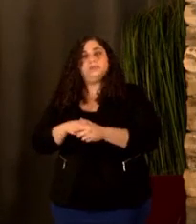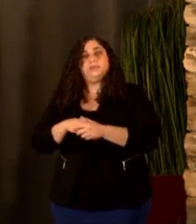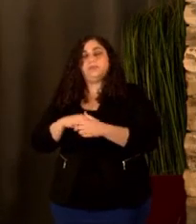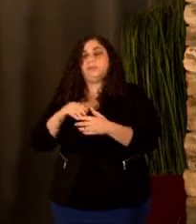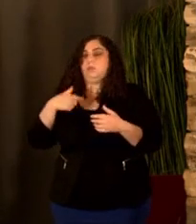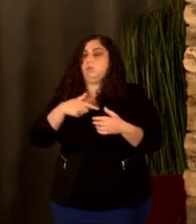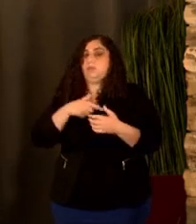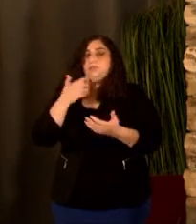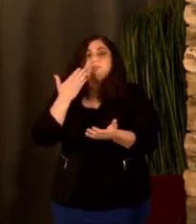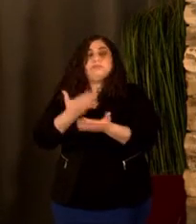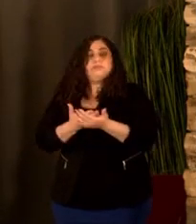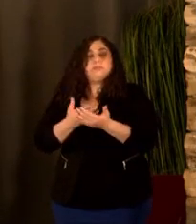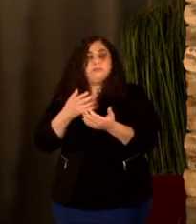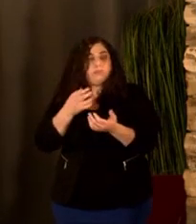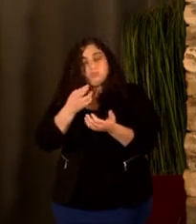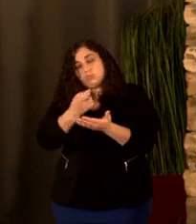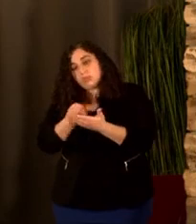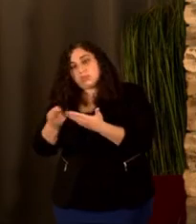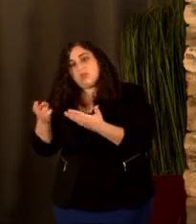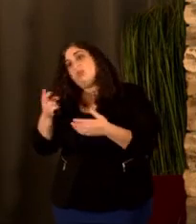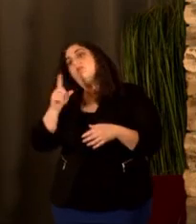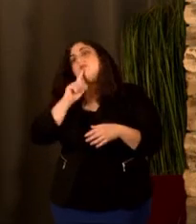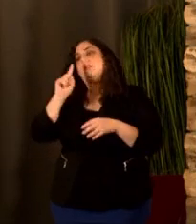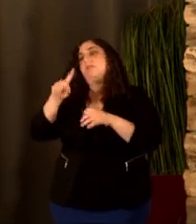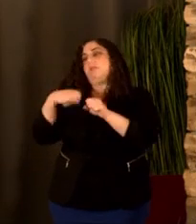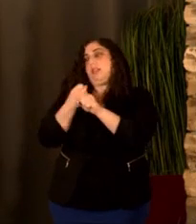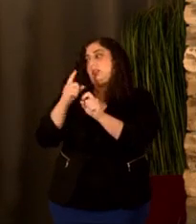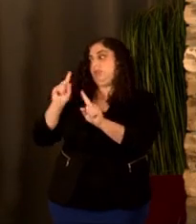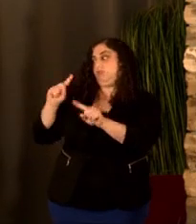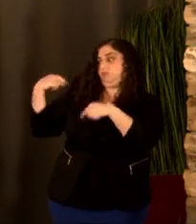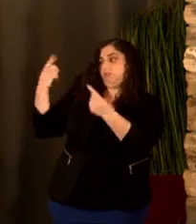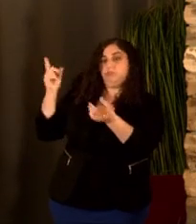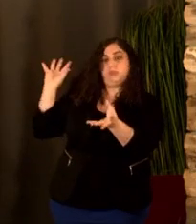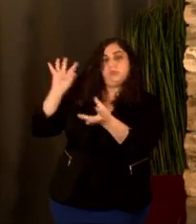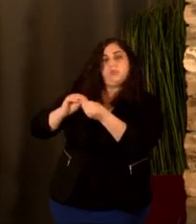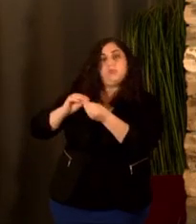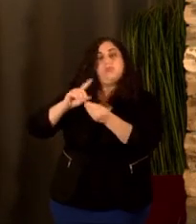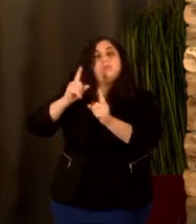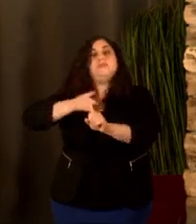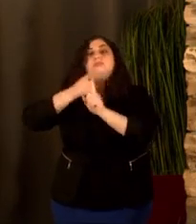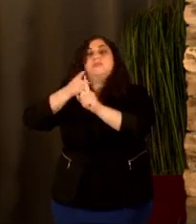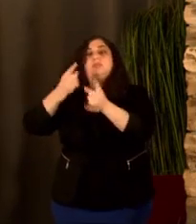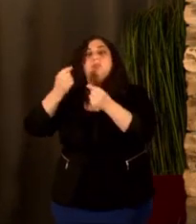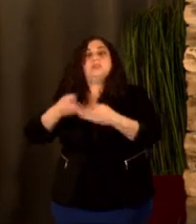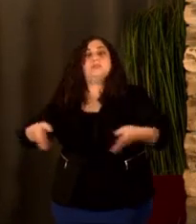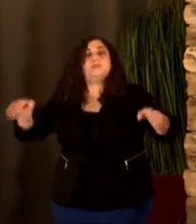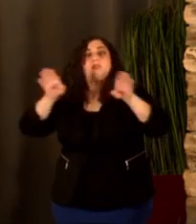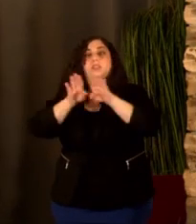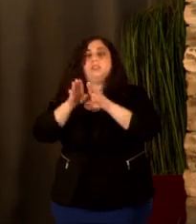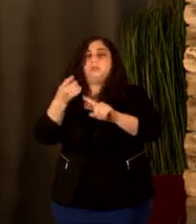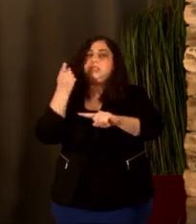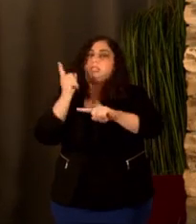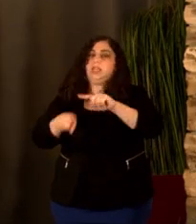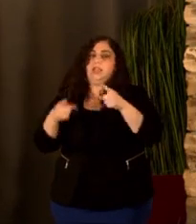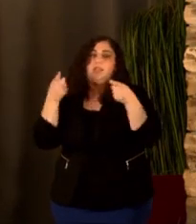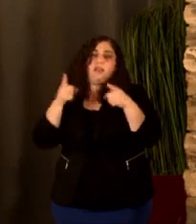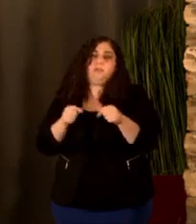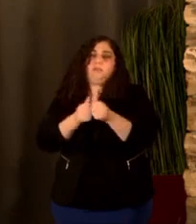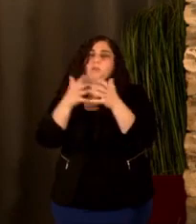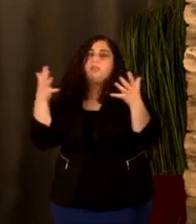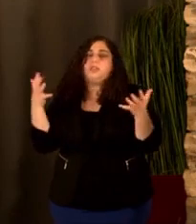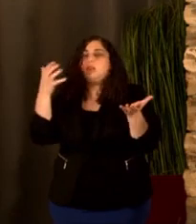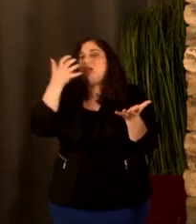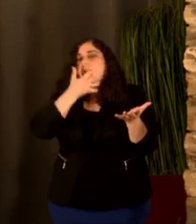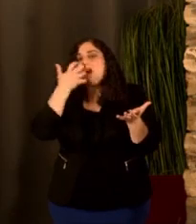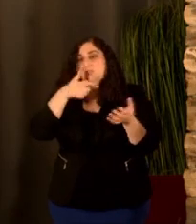upon the experience of the last year. And at the end of the day, in closing, this simply cannot happen without remarkable